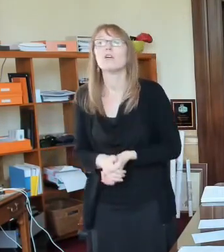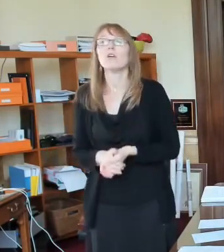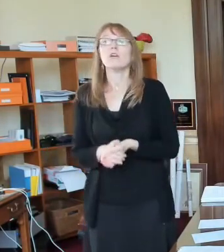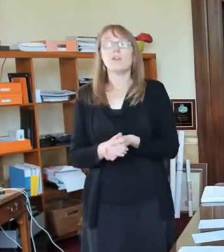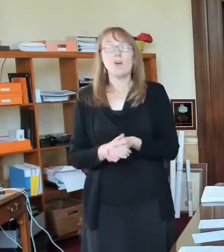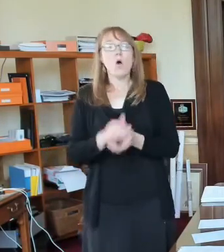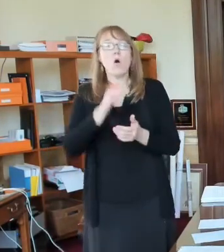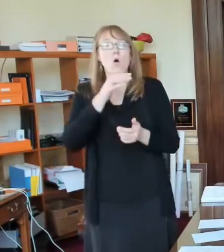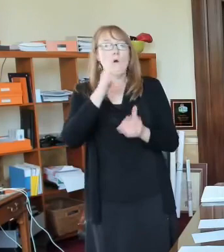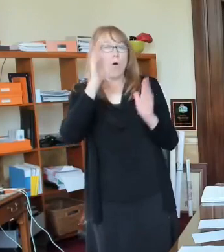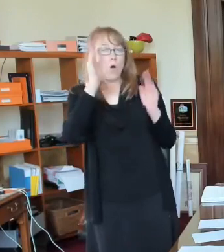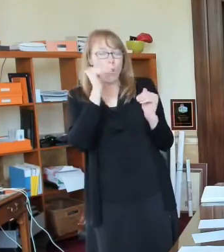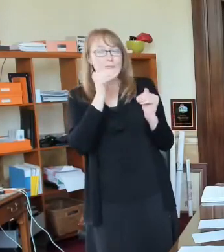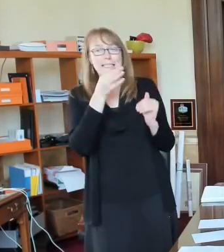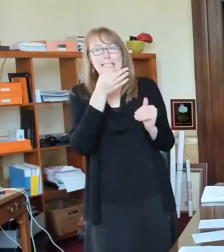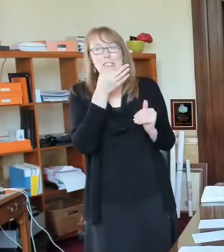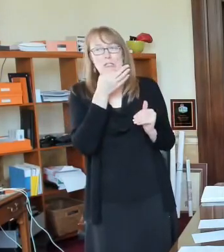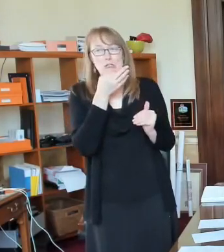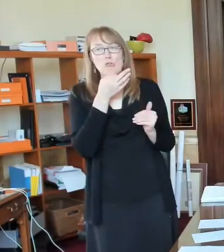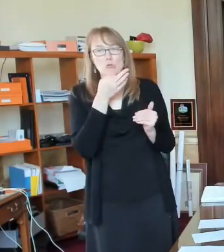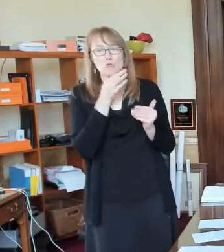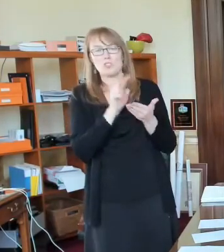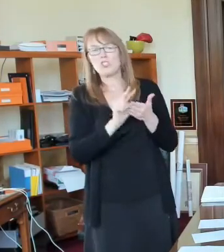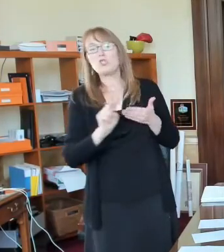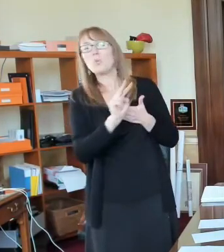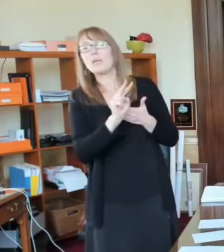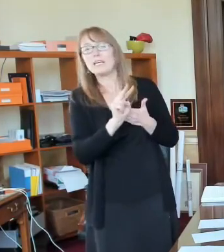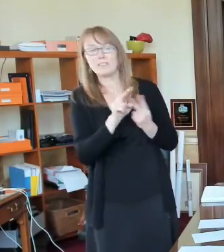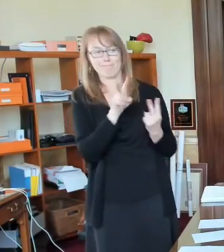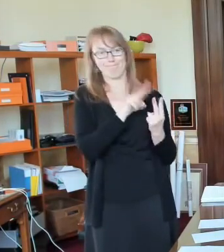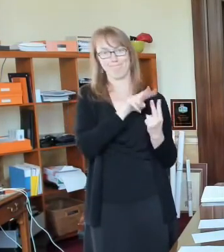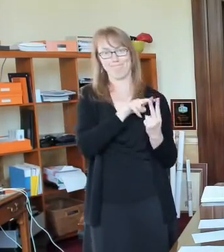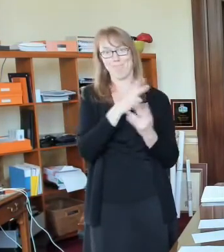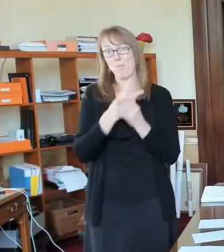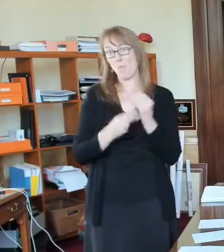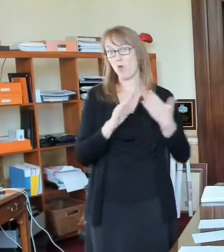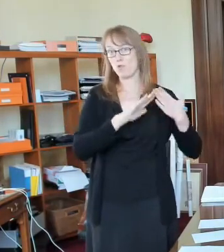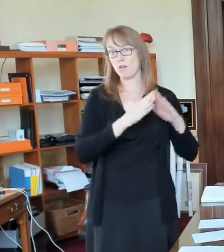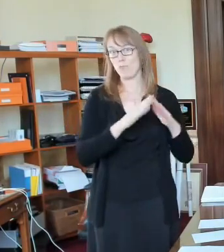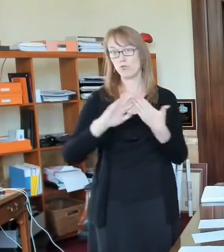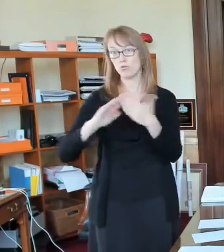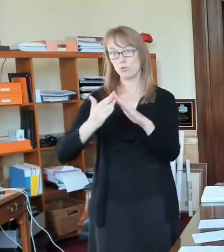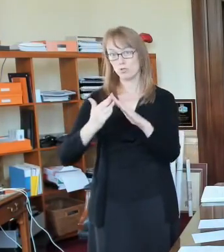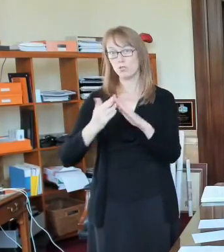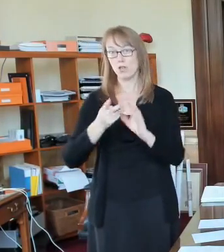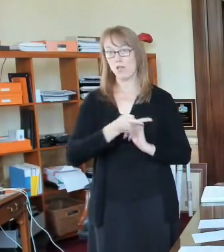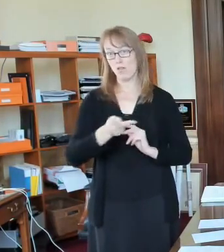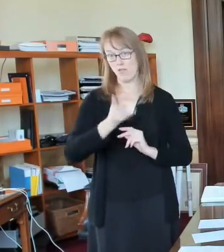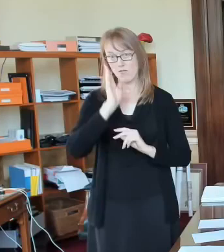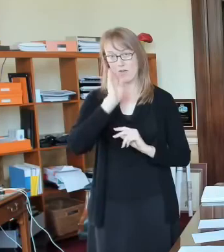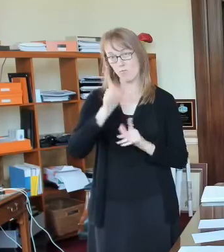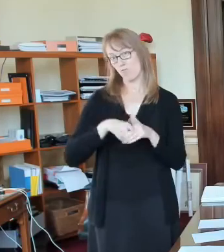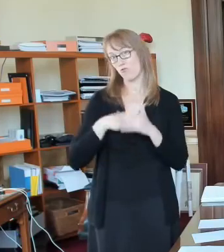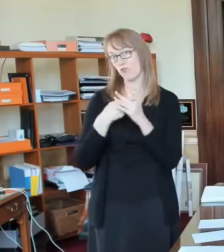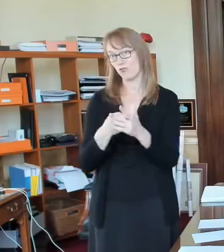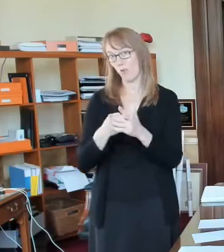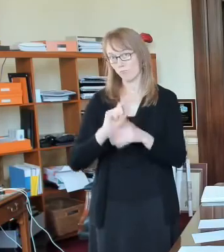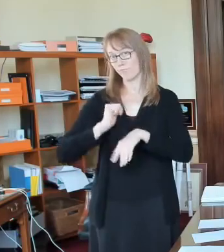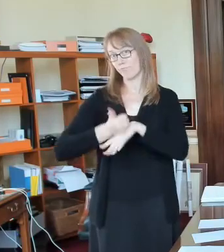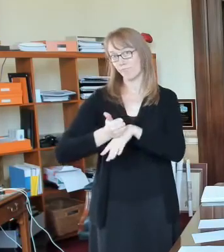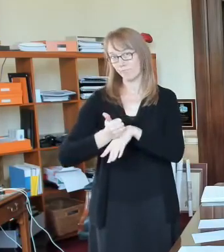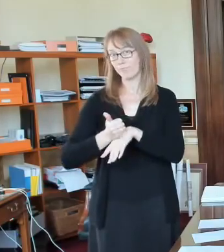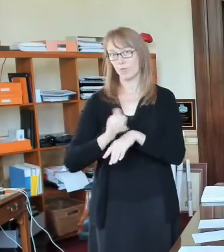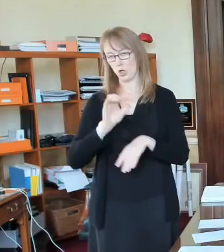neighborhoods awarded to an entity. They have received proposals, and that will begin happening.